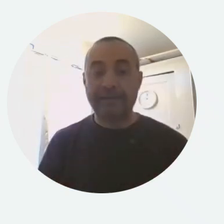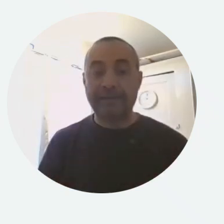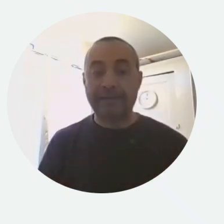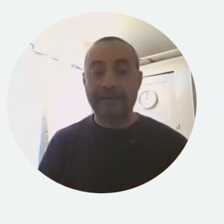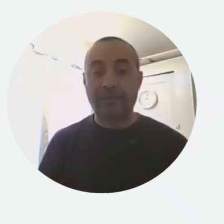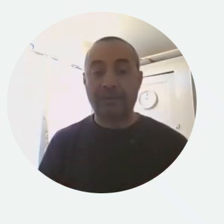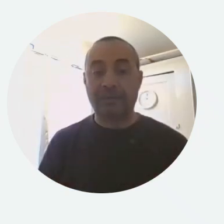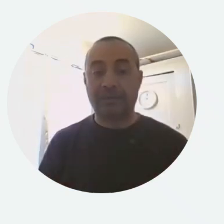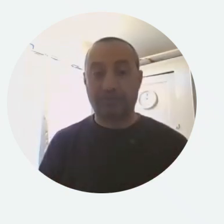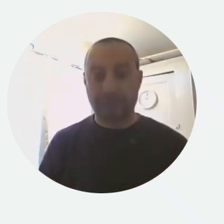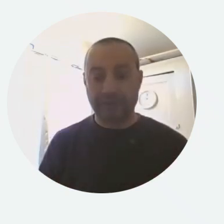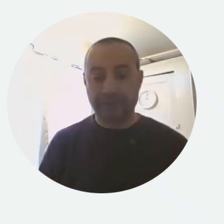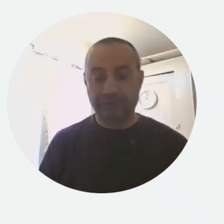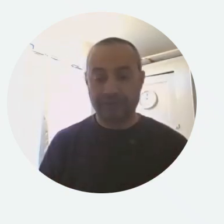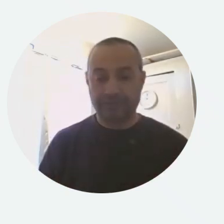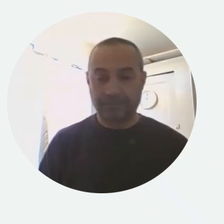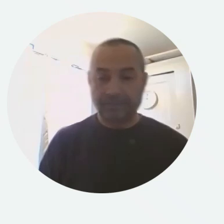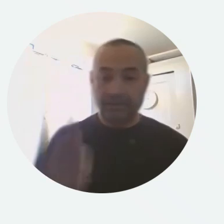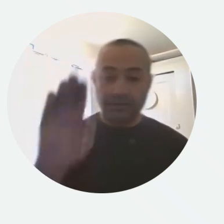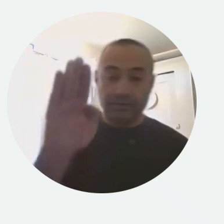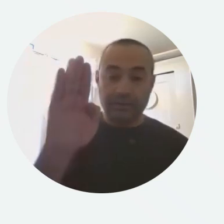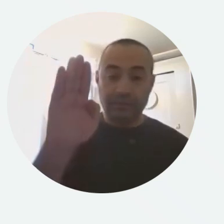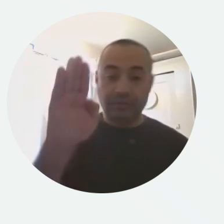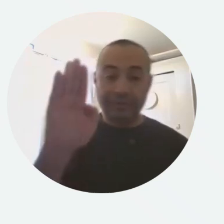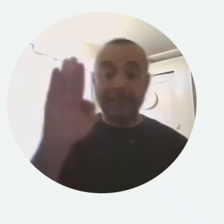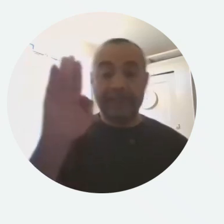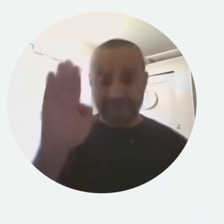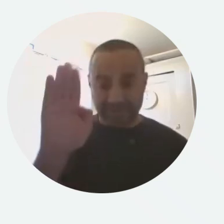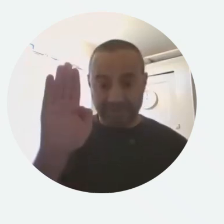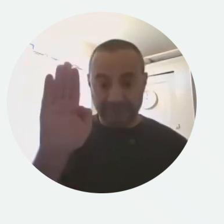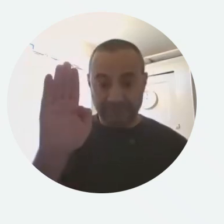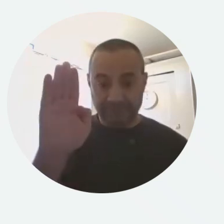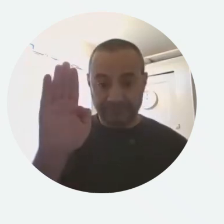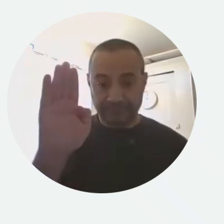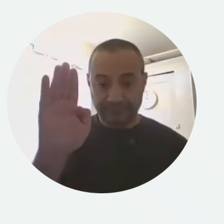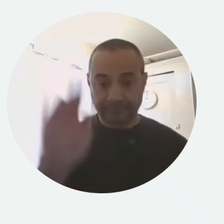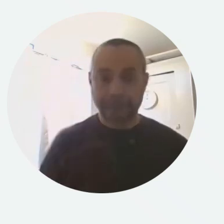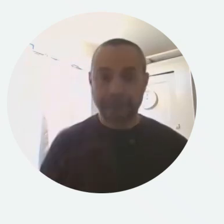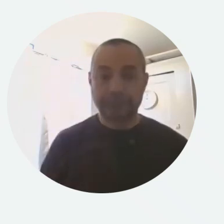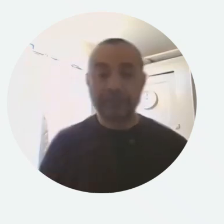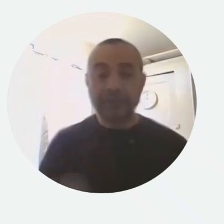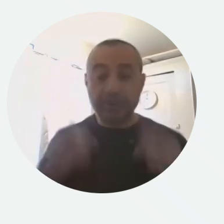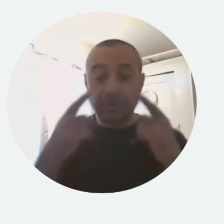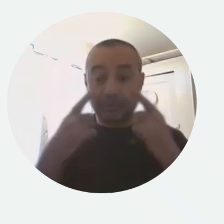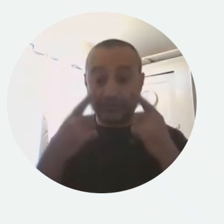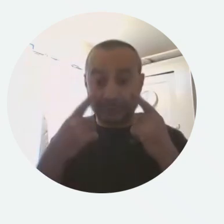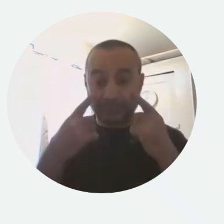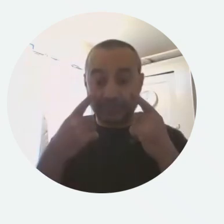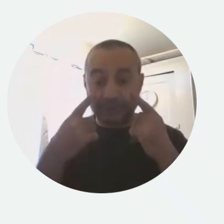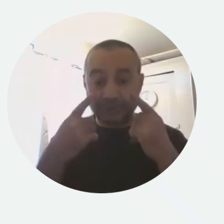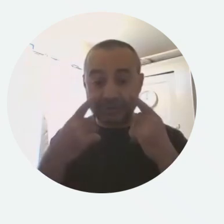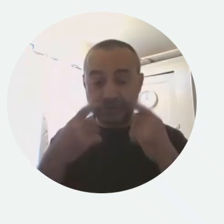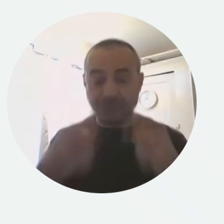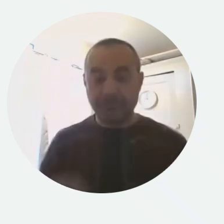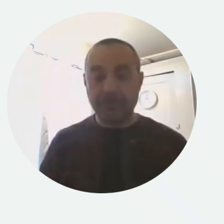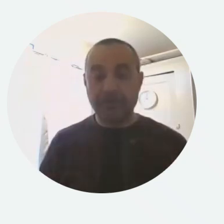keywords only, use your dominant hand, use facial expressions,